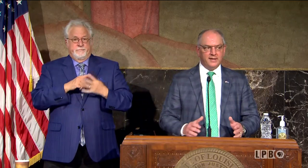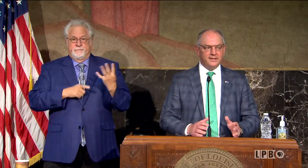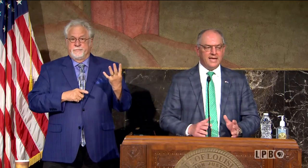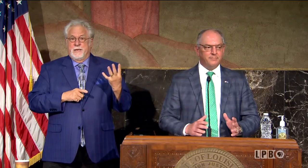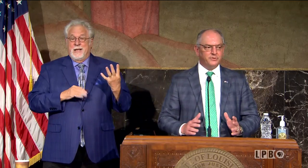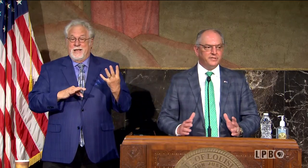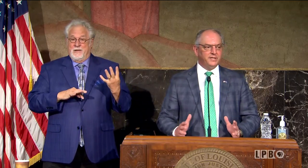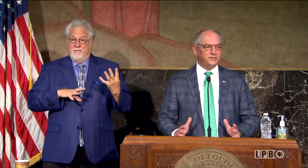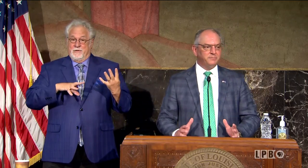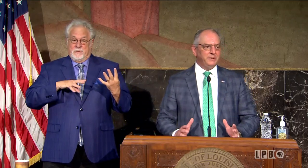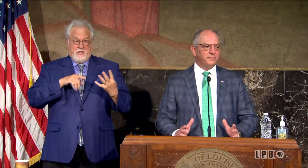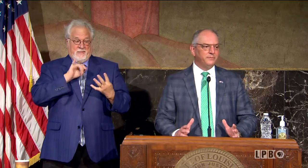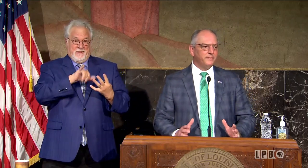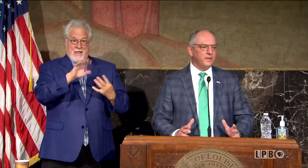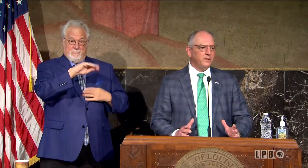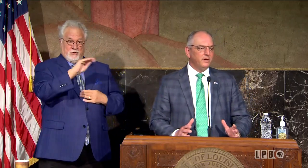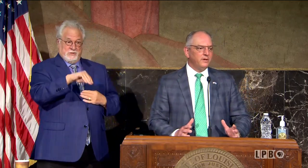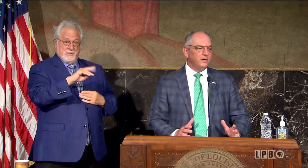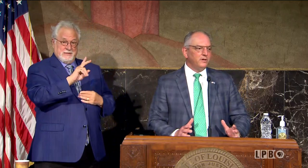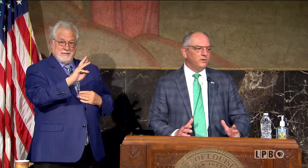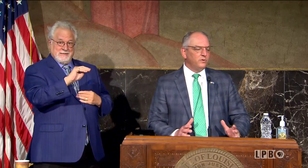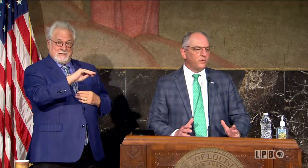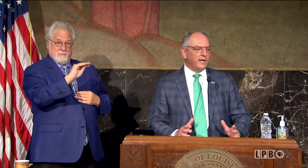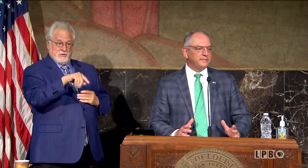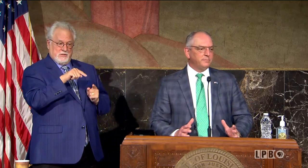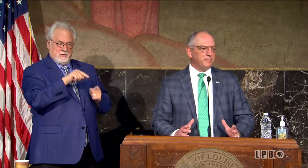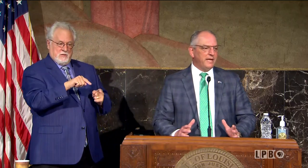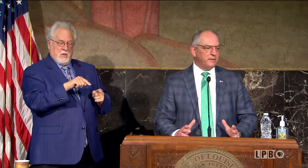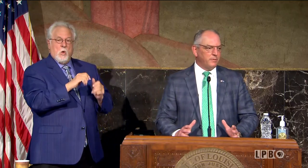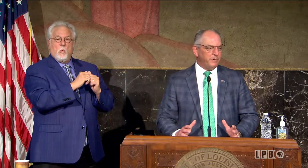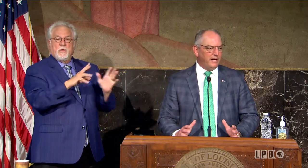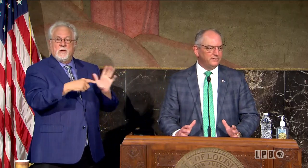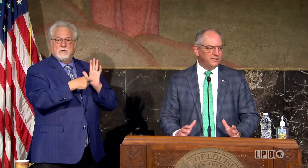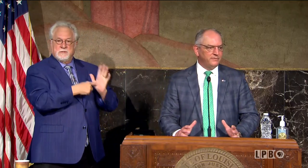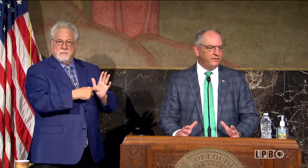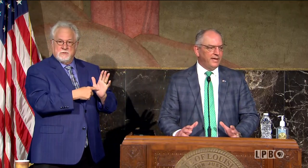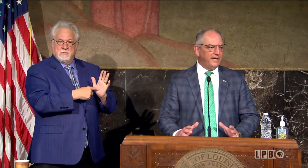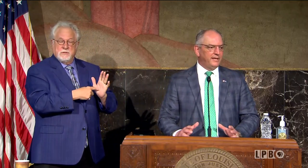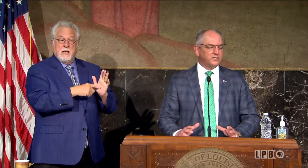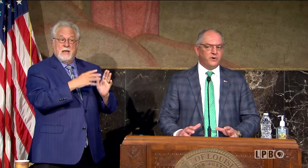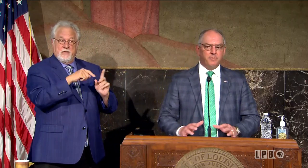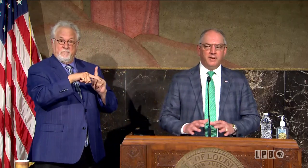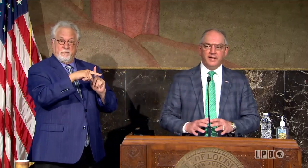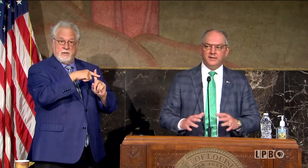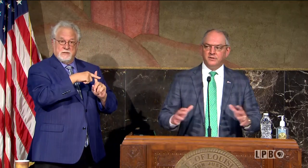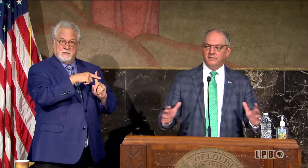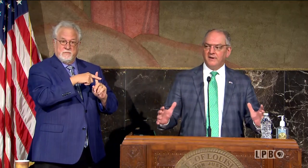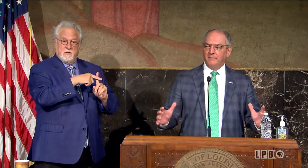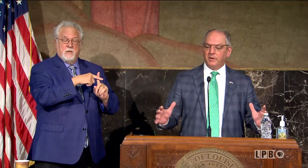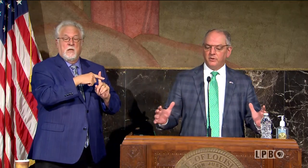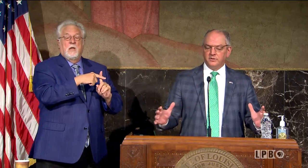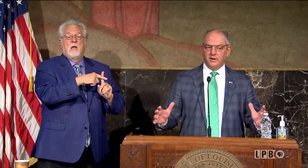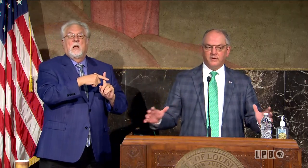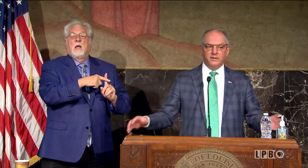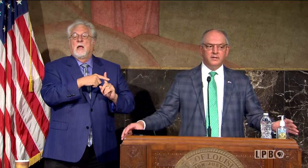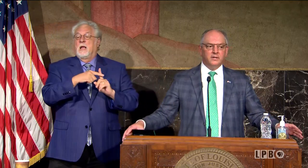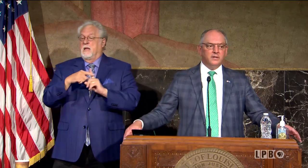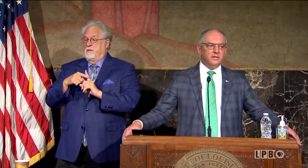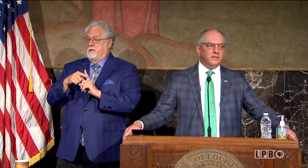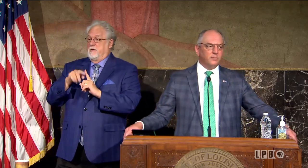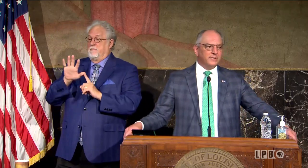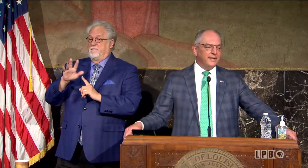If you take that percentage of people who were asymptomatic but positive and extrapolate it to the 5-parish